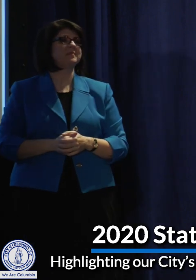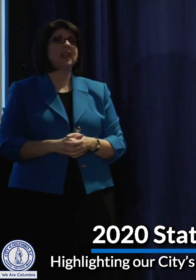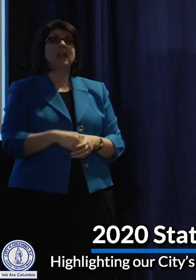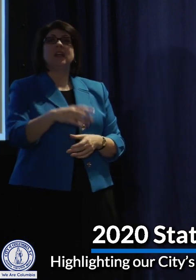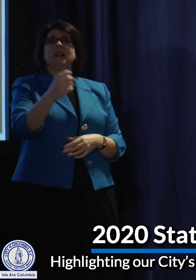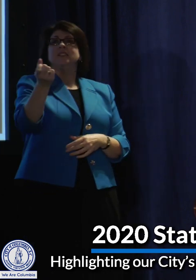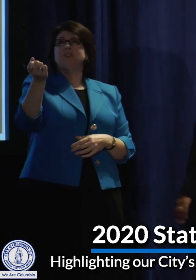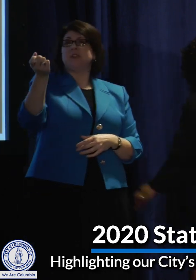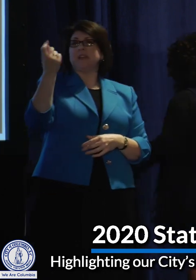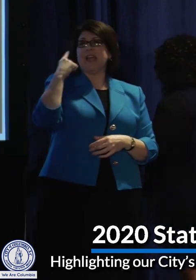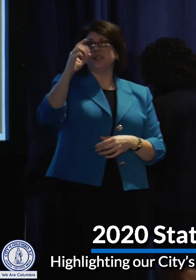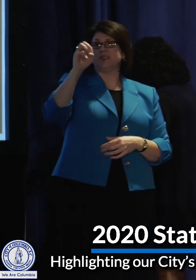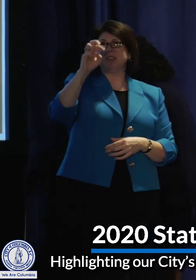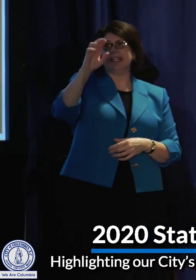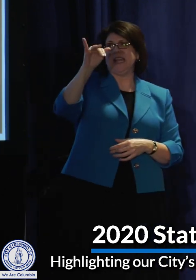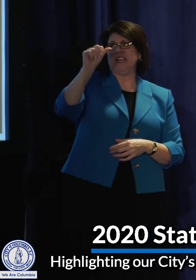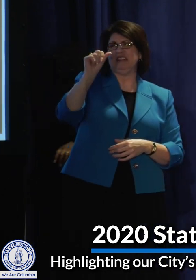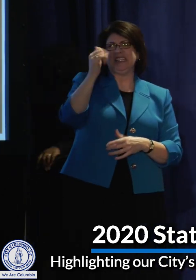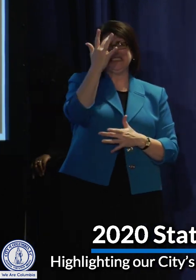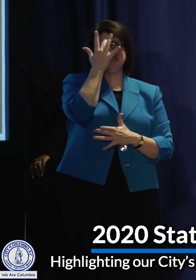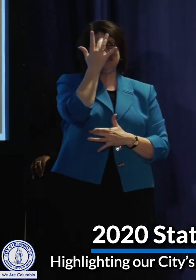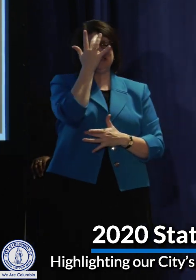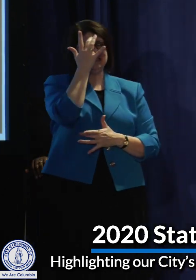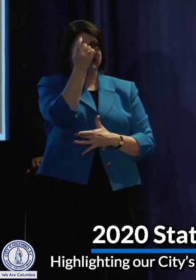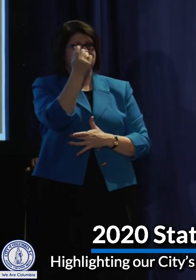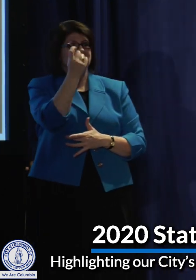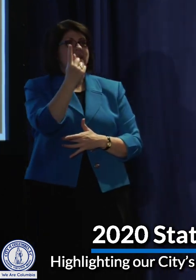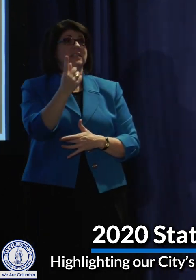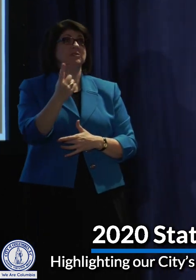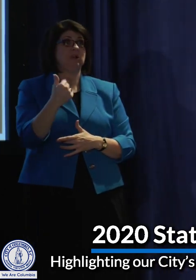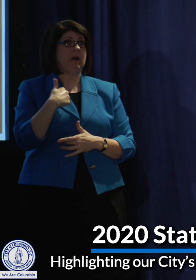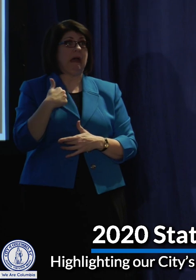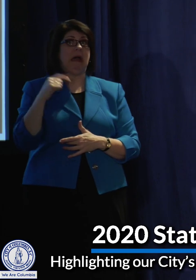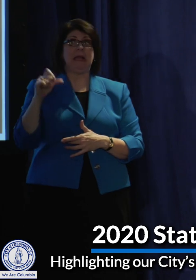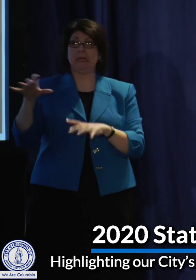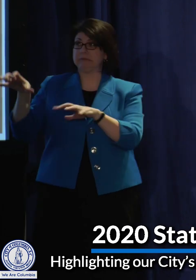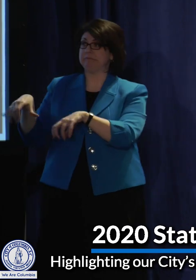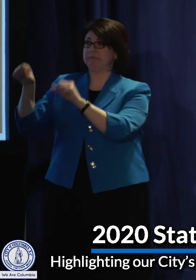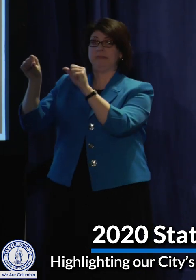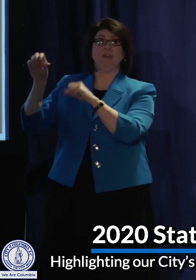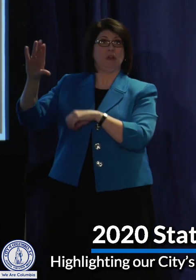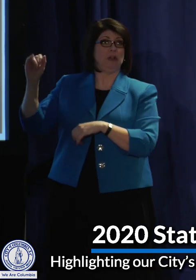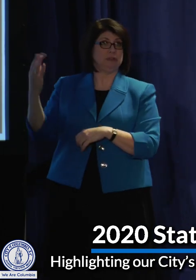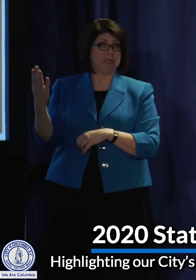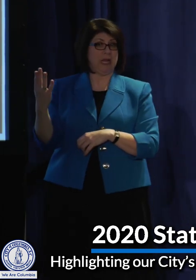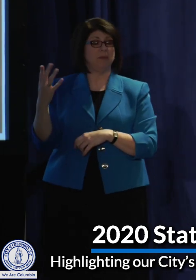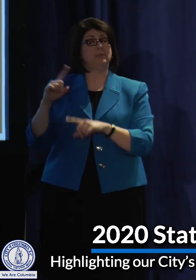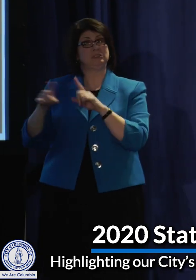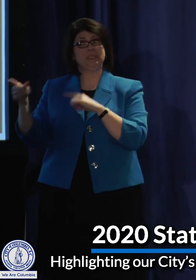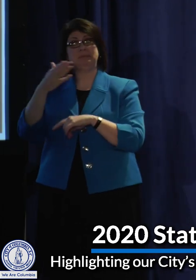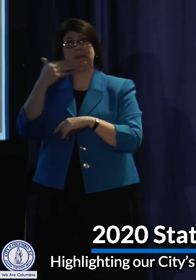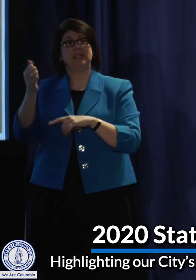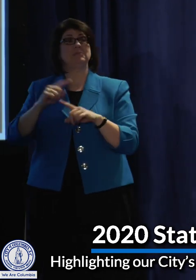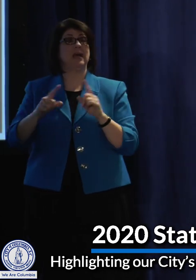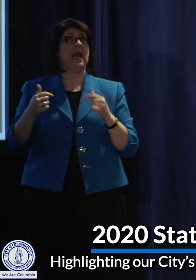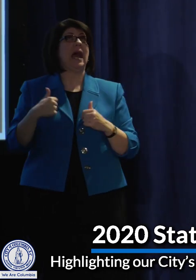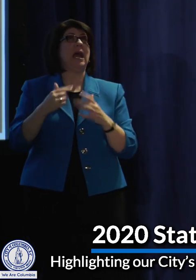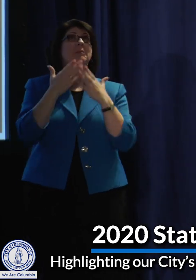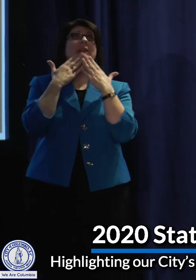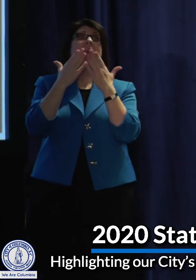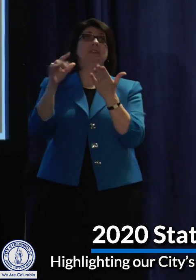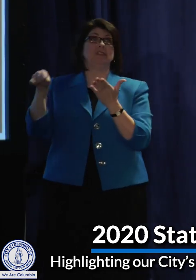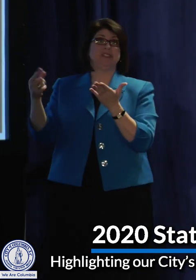So last year, Erica was a little under the weather, and I had to do what she does best. So I'm most thankful that she's